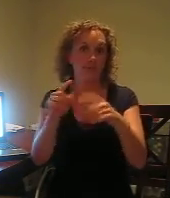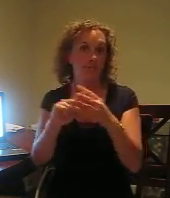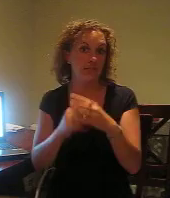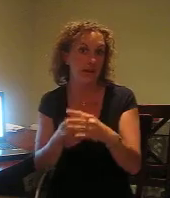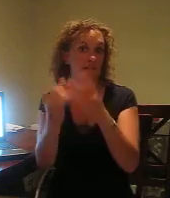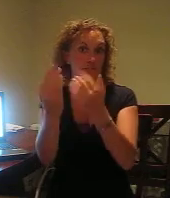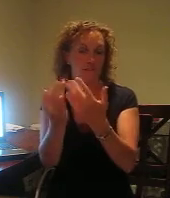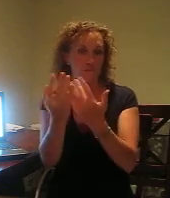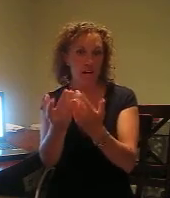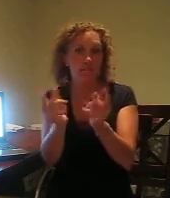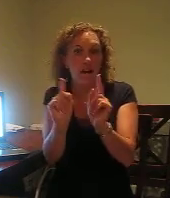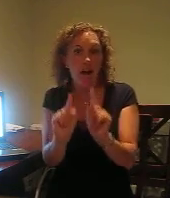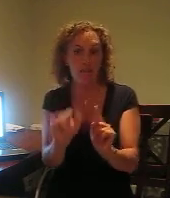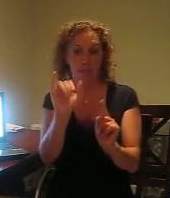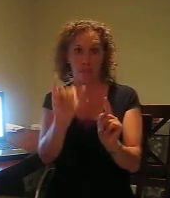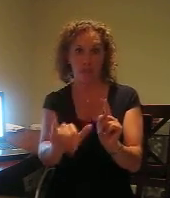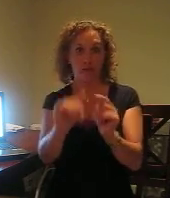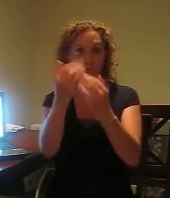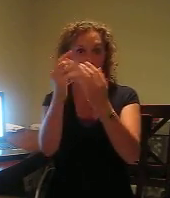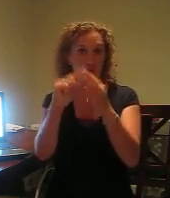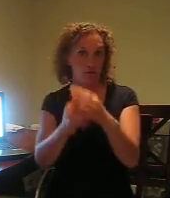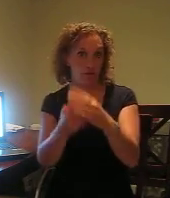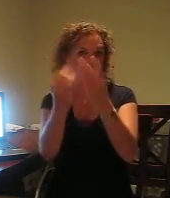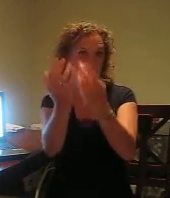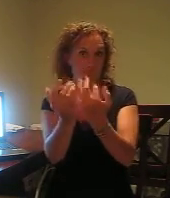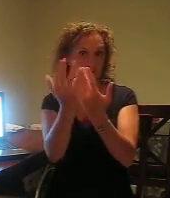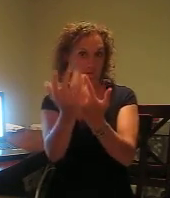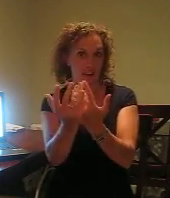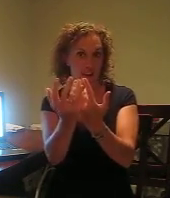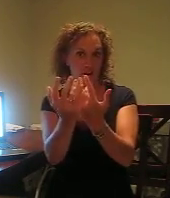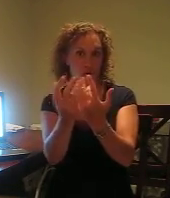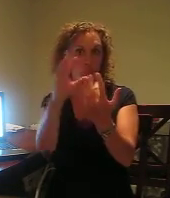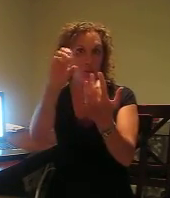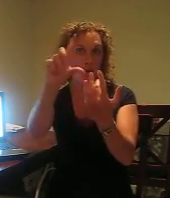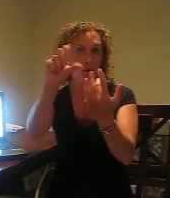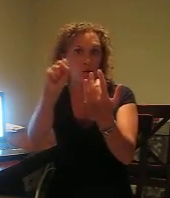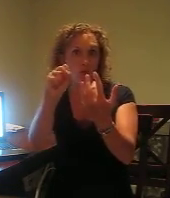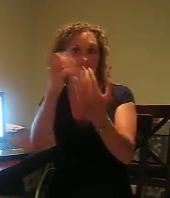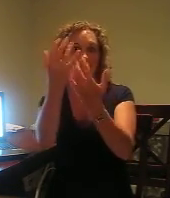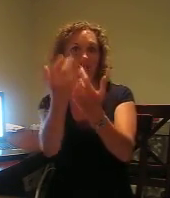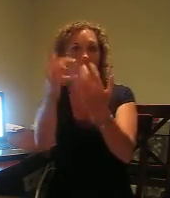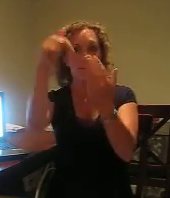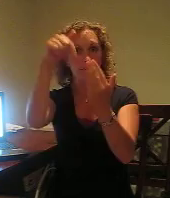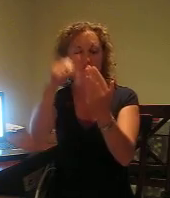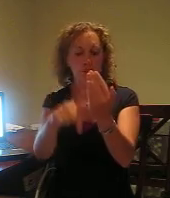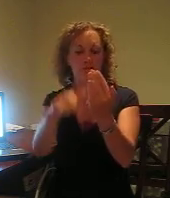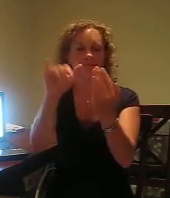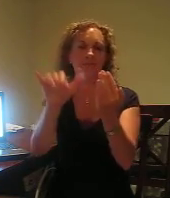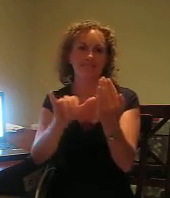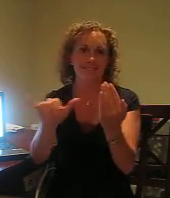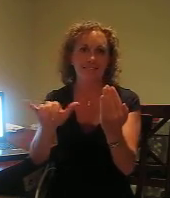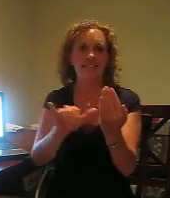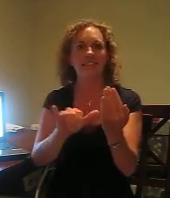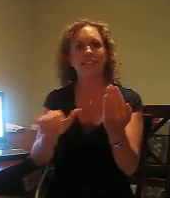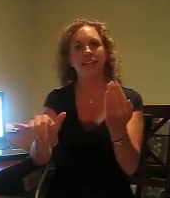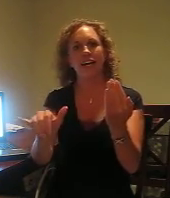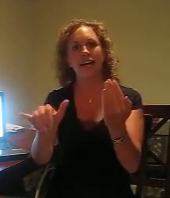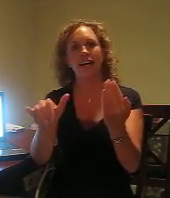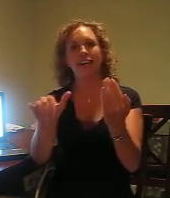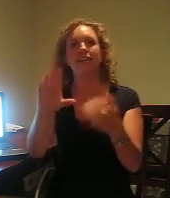coals from that are going to drop down into the base layer, and they're going to ignite, and this is going to burn in a downward motion, just like the wick of